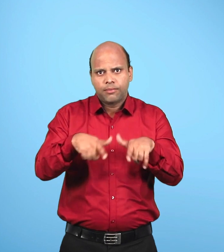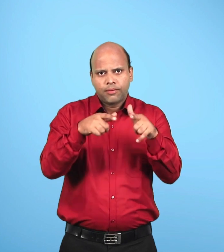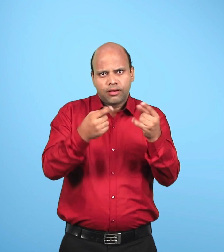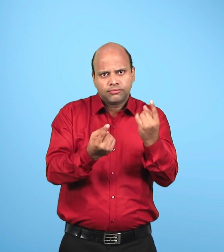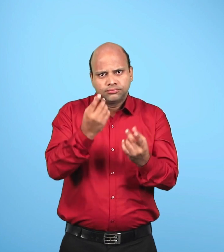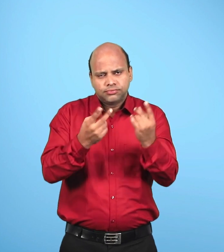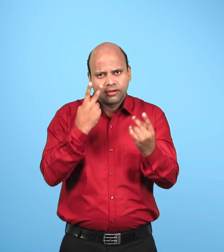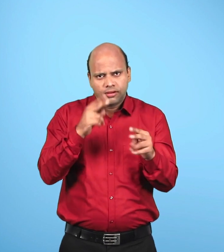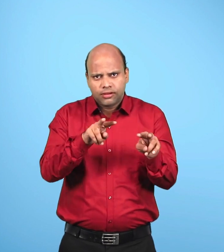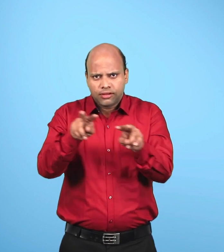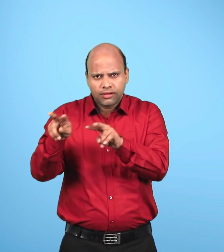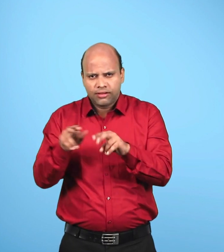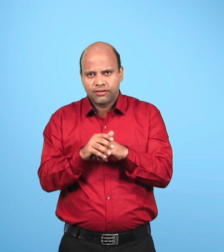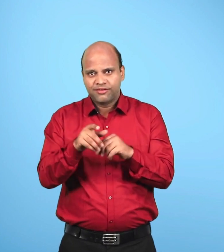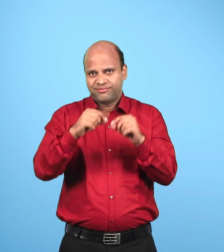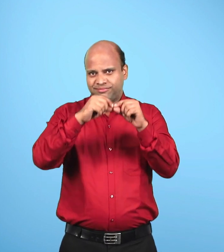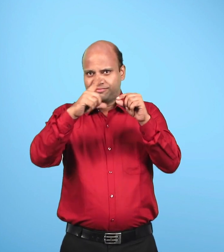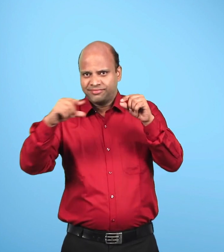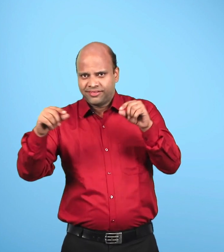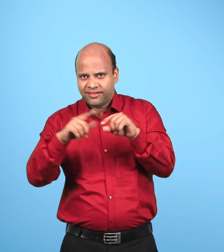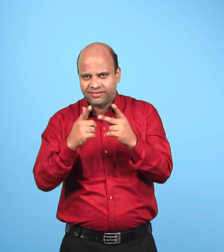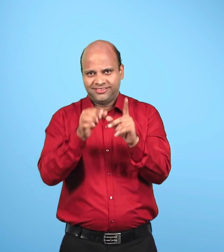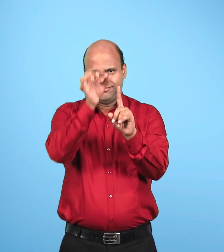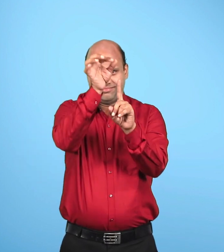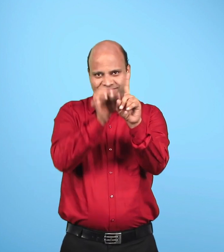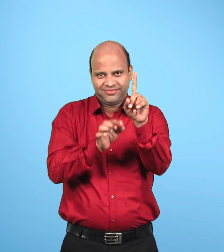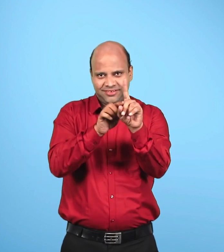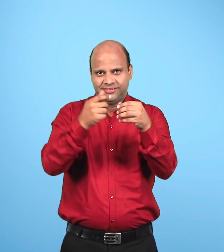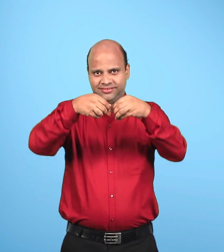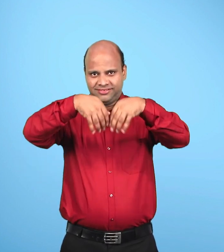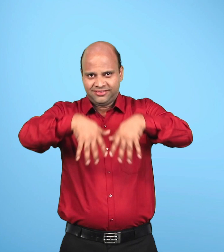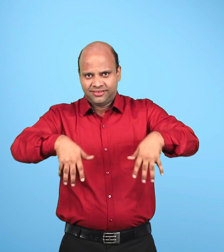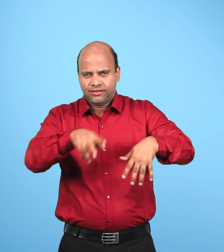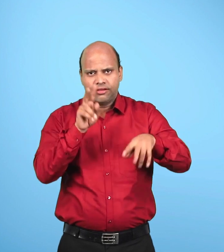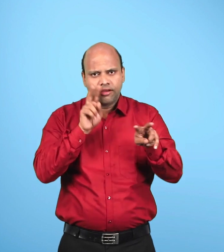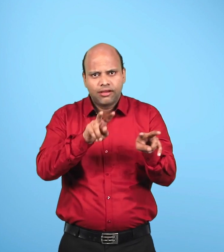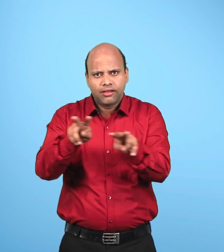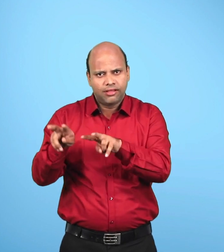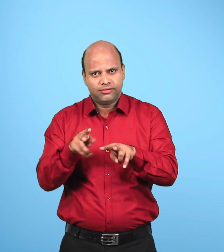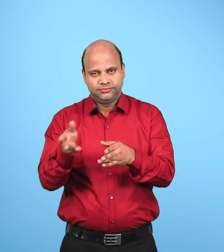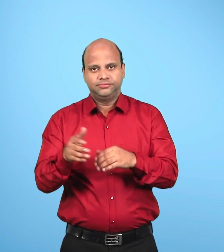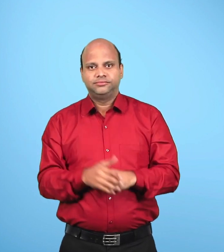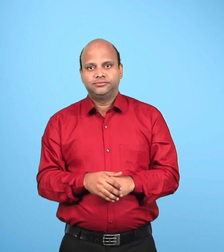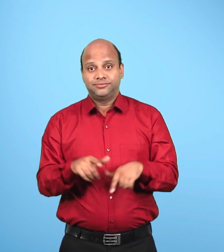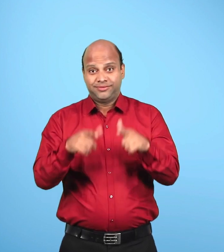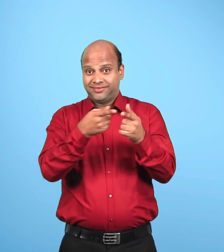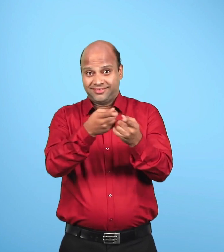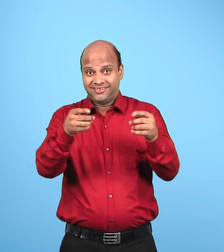there. Observe the leaves, stems, and roots of these plants. Some of these plants have